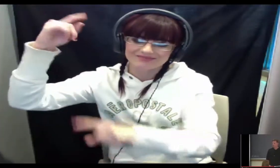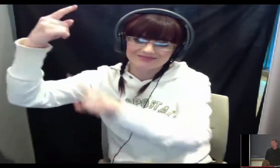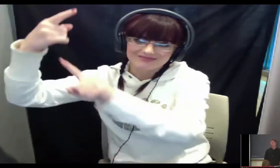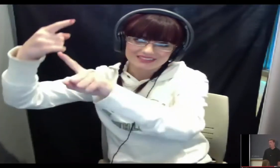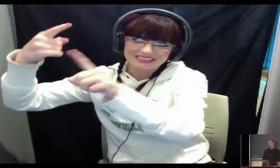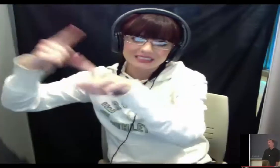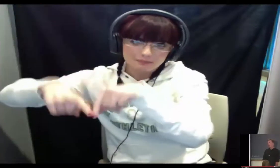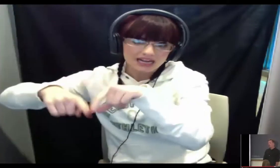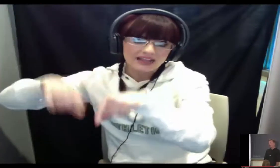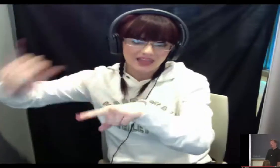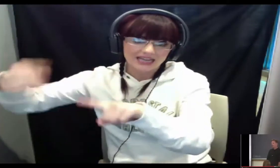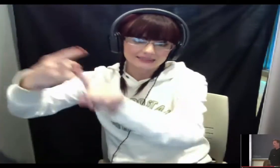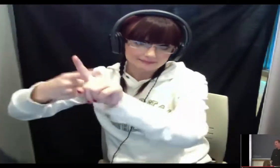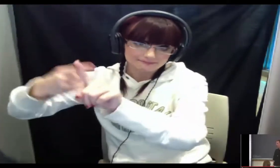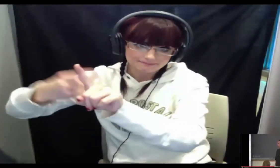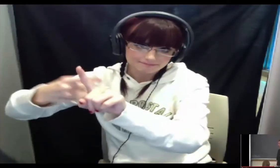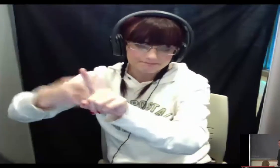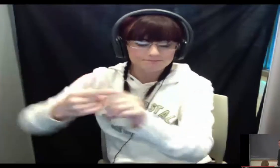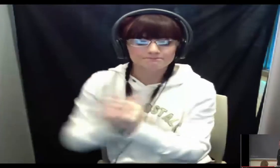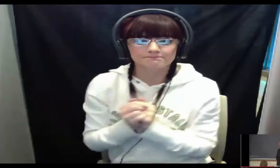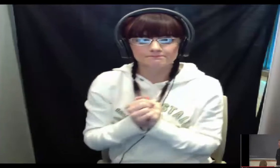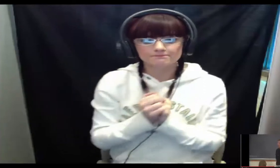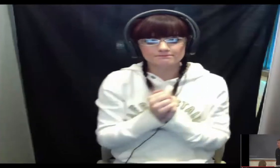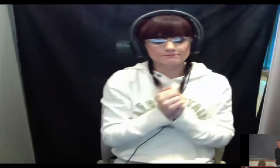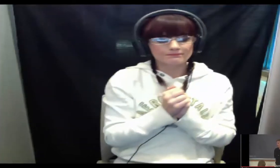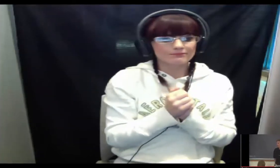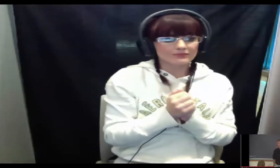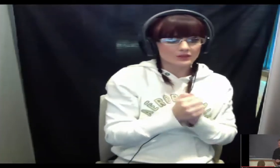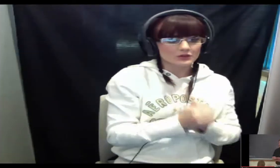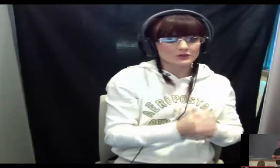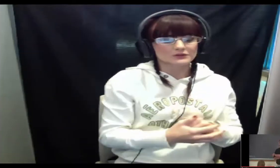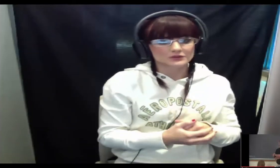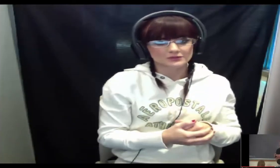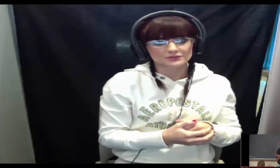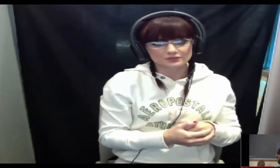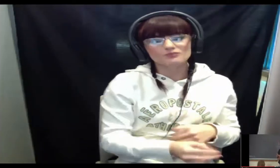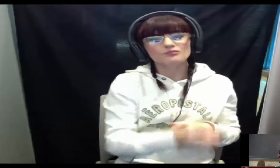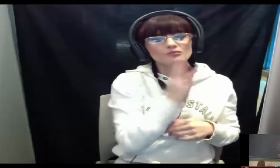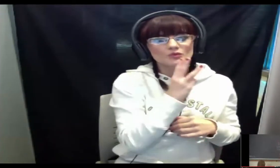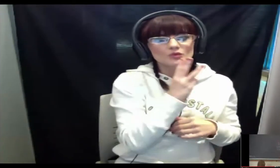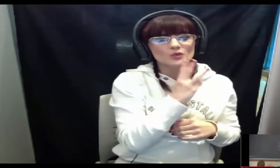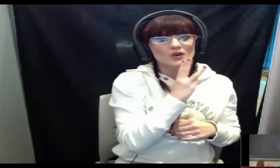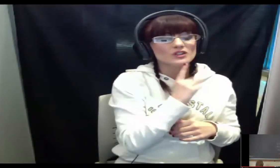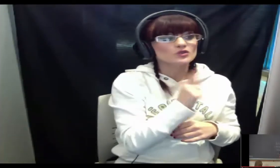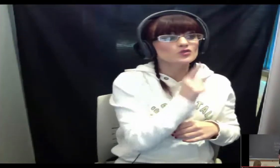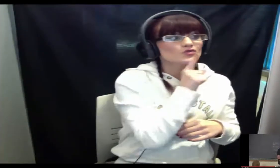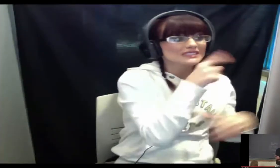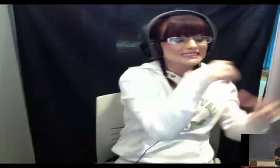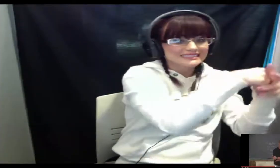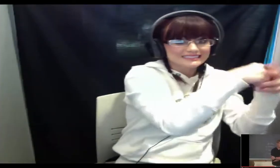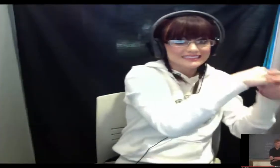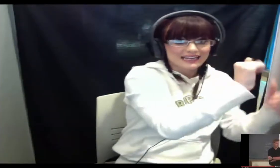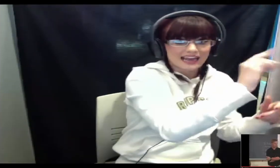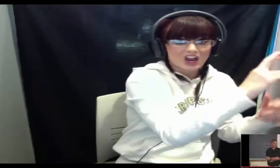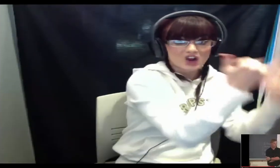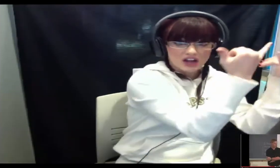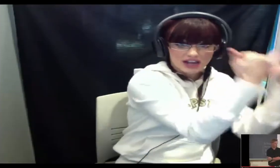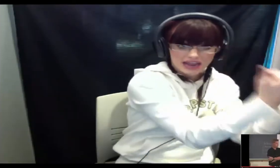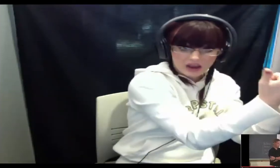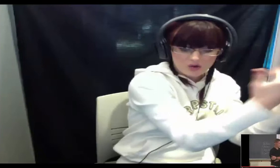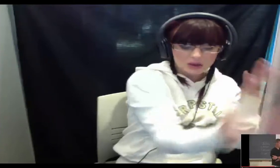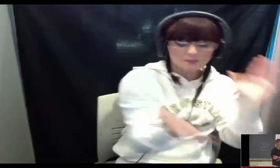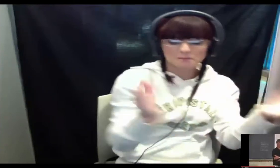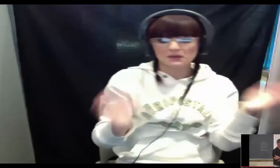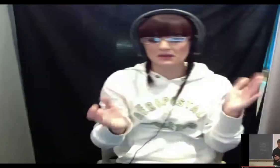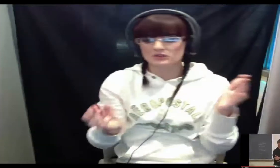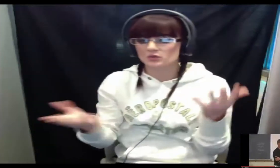Measure of the amount of water vapor actually in the air compared with the maximum that the air can hold at a certain temperature. Now, when